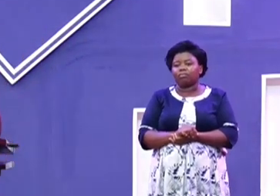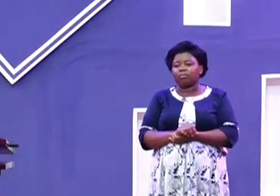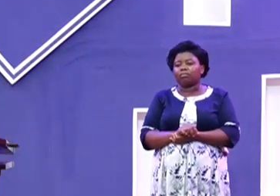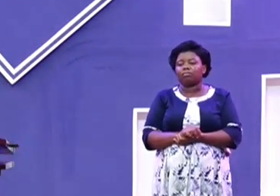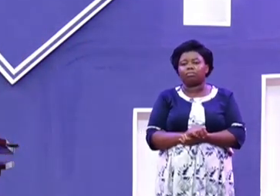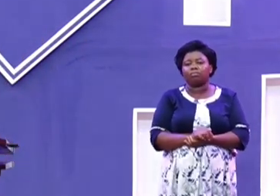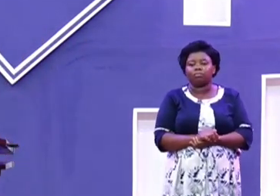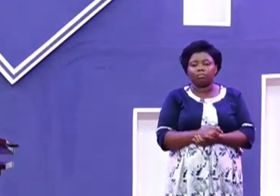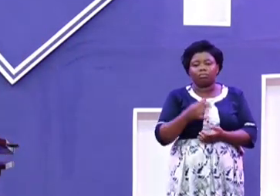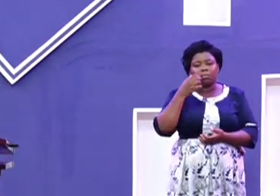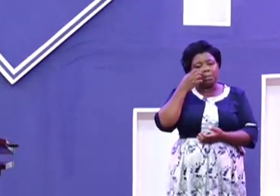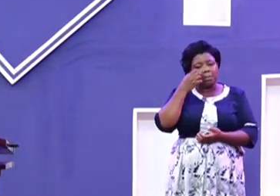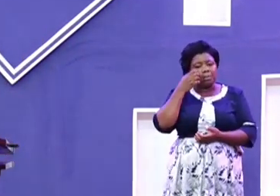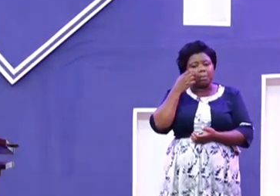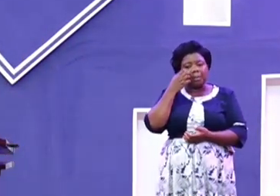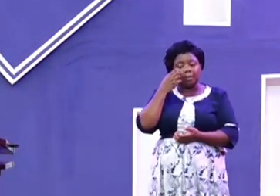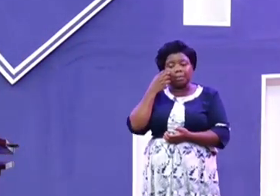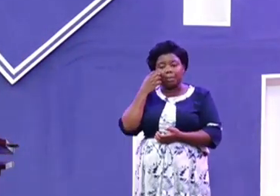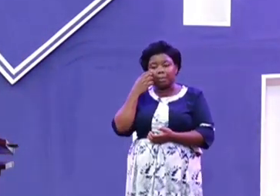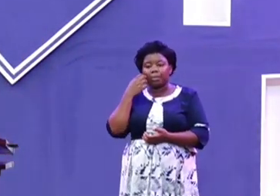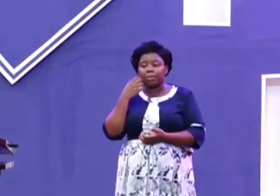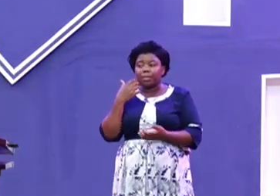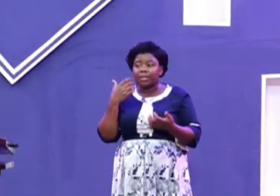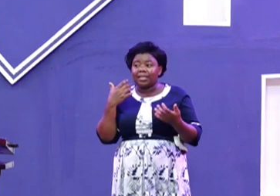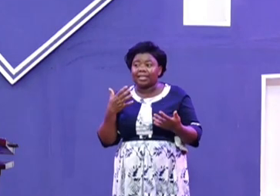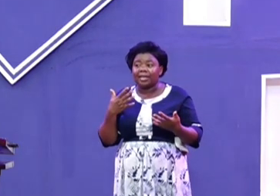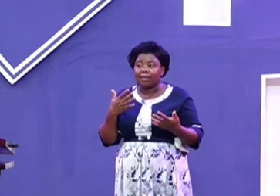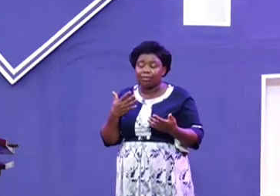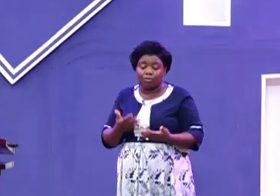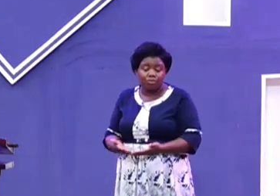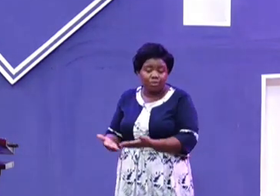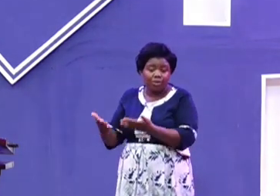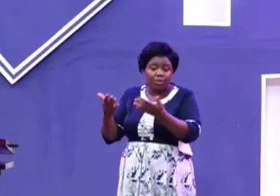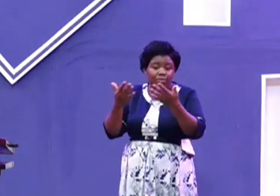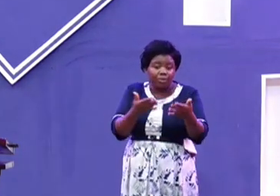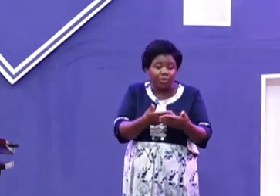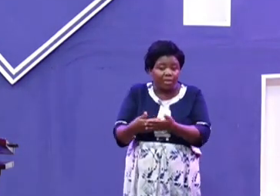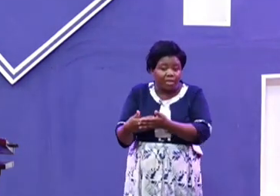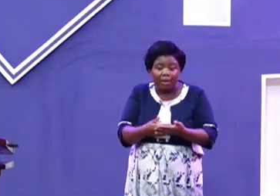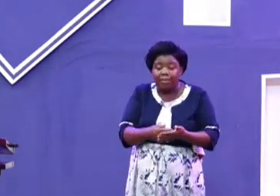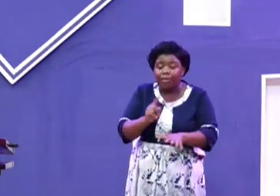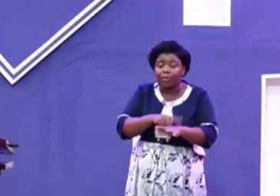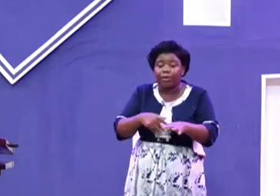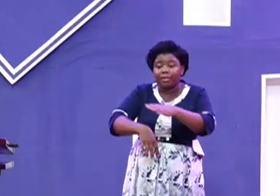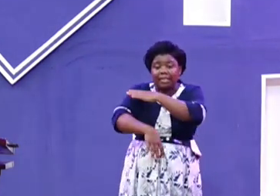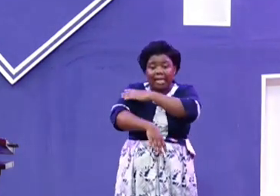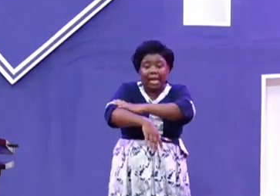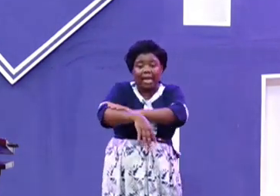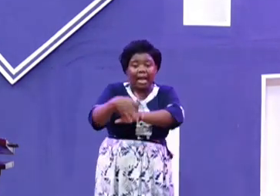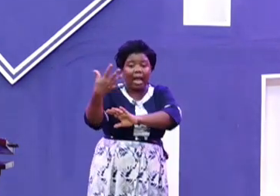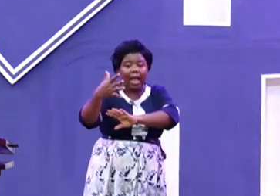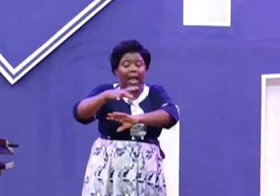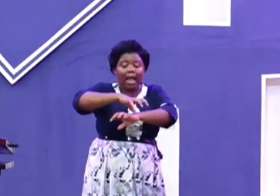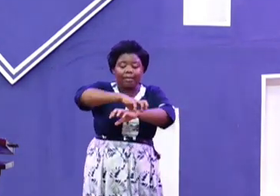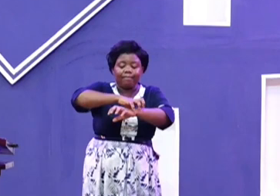the arm broke off. Kati akana ne bakaleta ku nsinga akakono kakoze eki